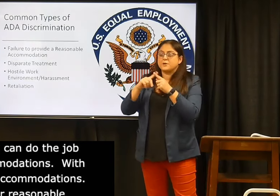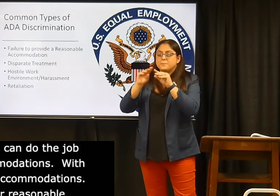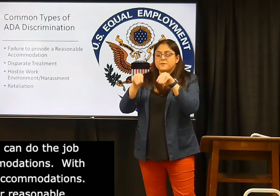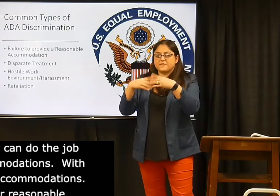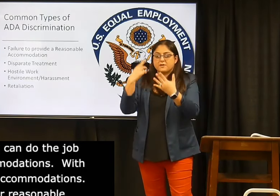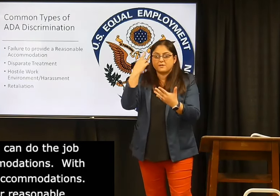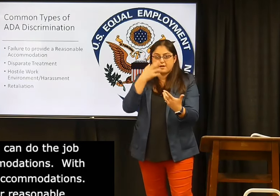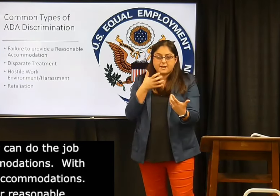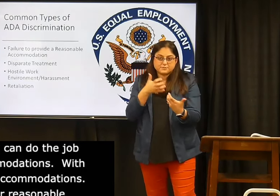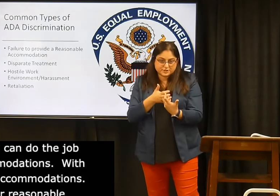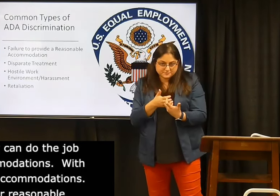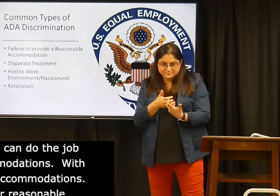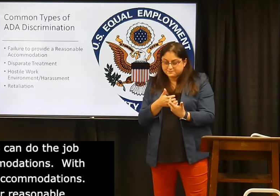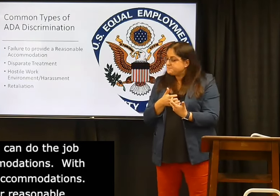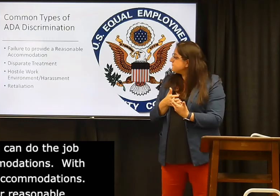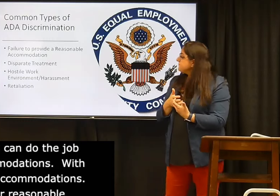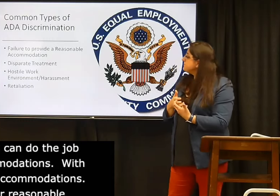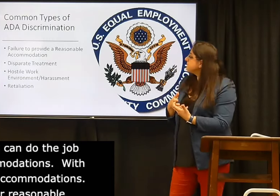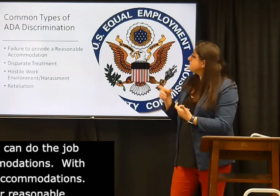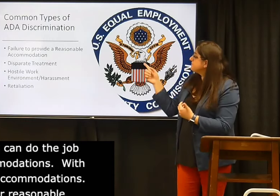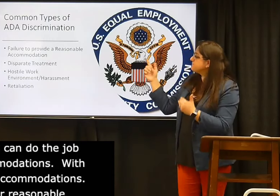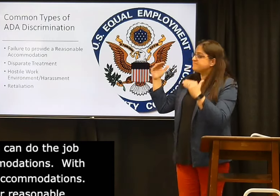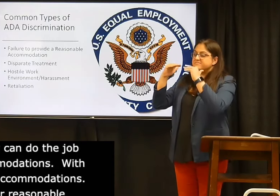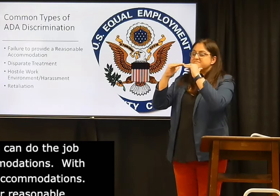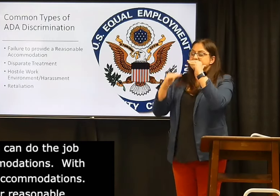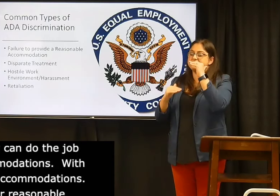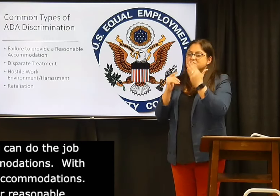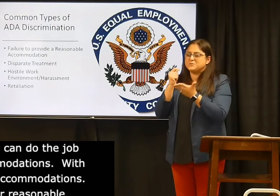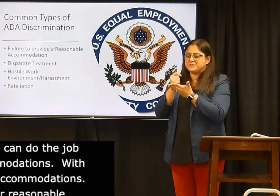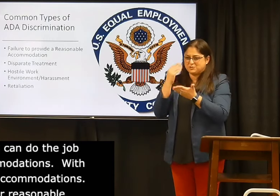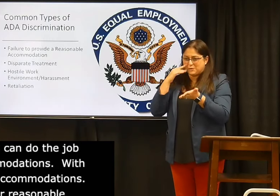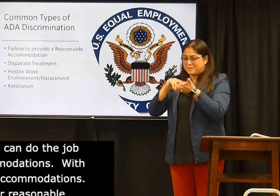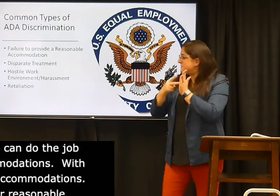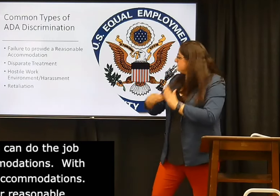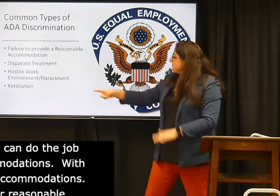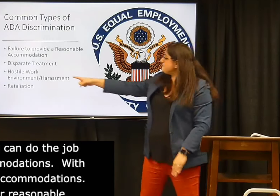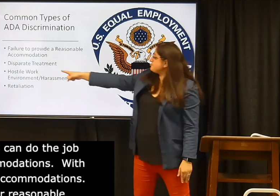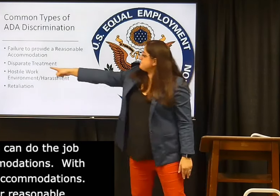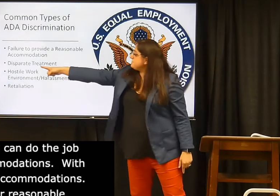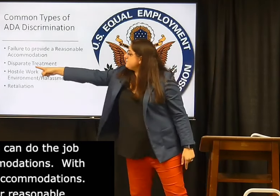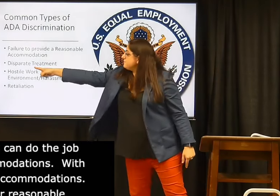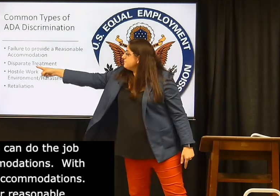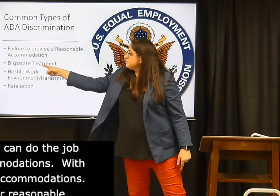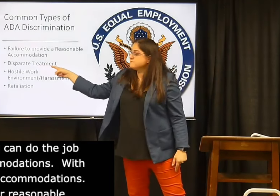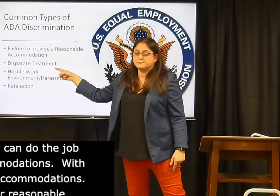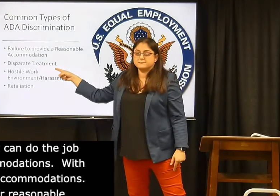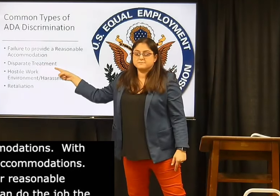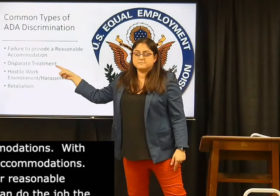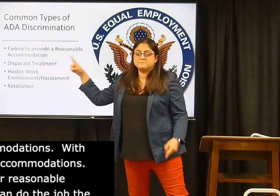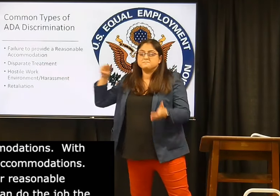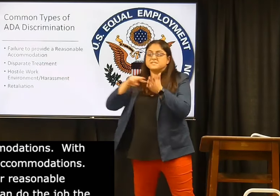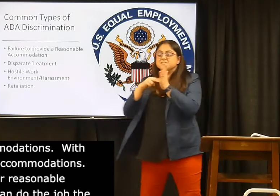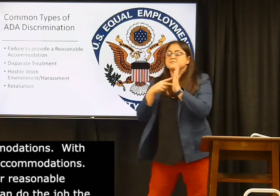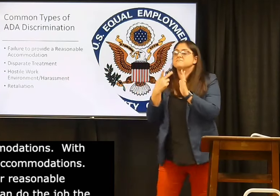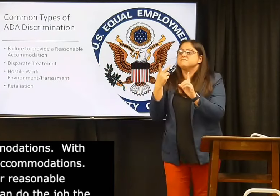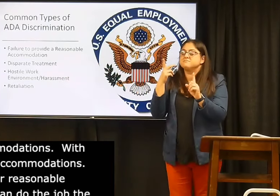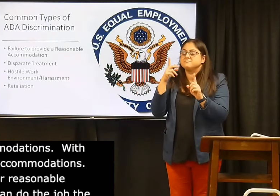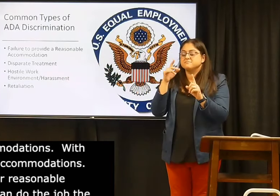Different common types of discrimination is failure to provide your accommodation,